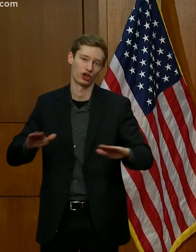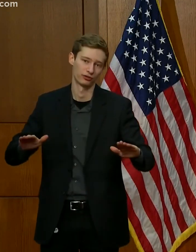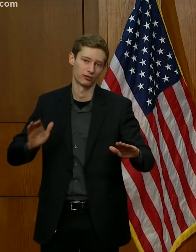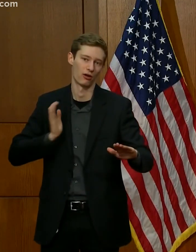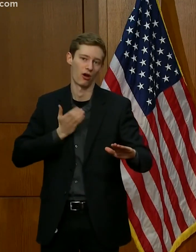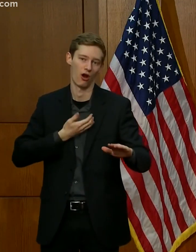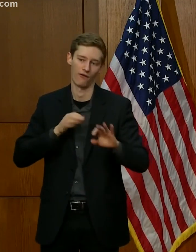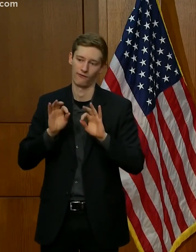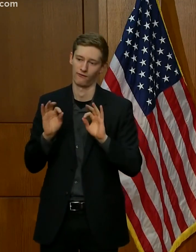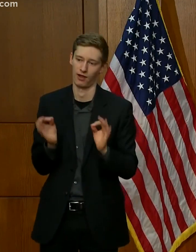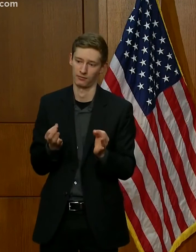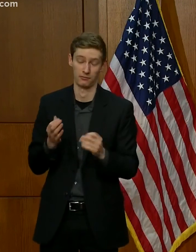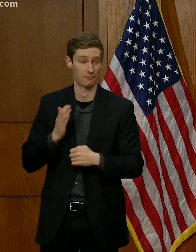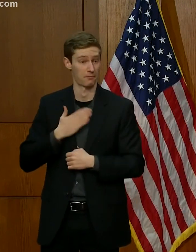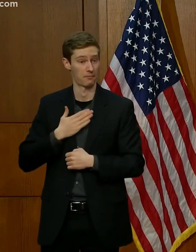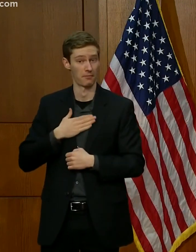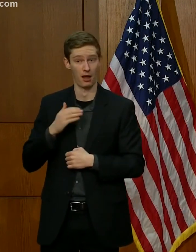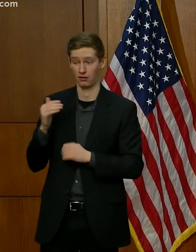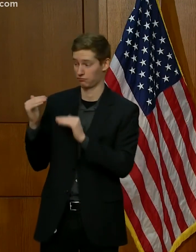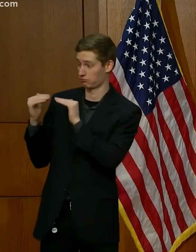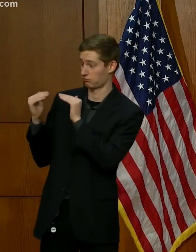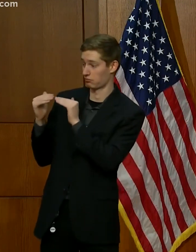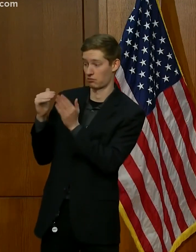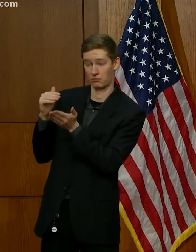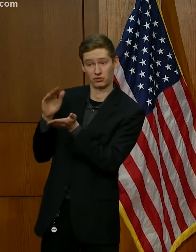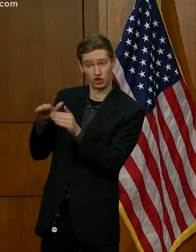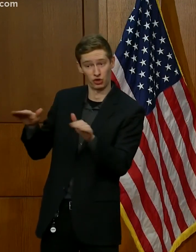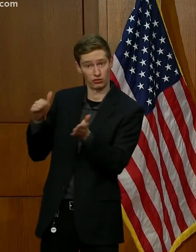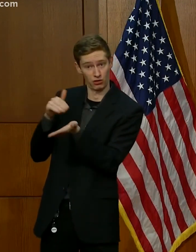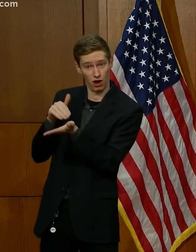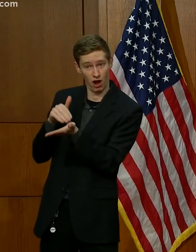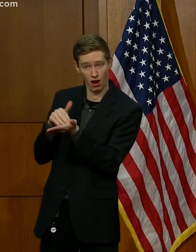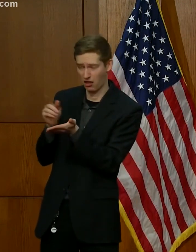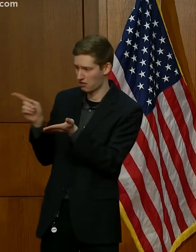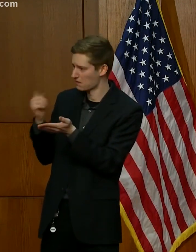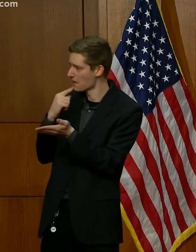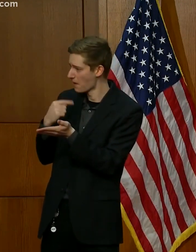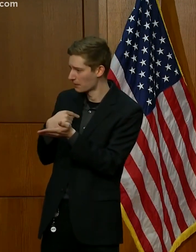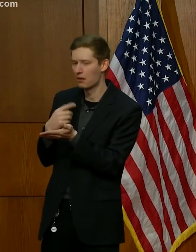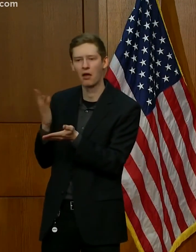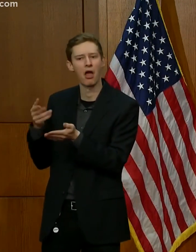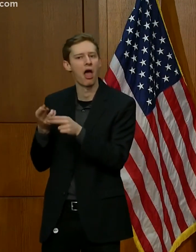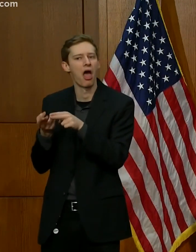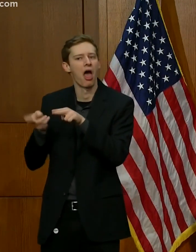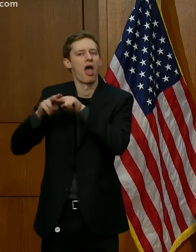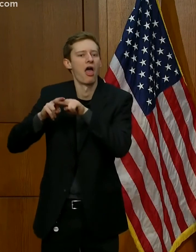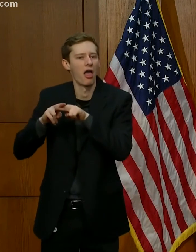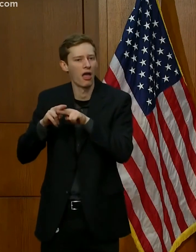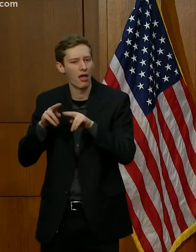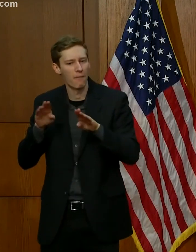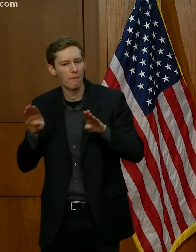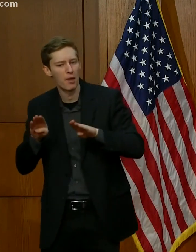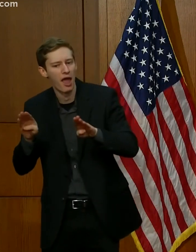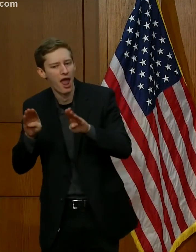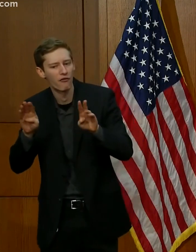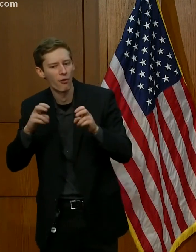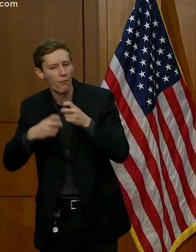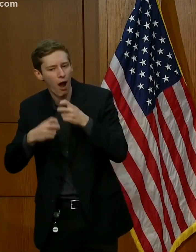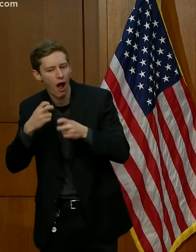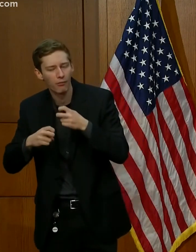fellow pediatricians say they're seeing increases in behavioral problems, mental health issues, and